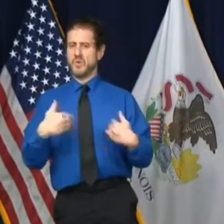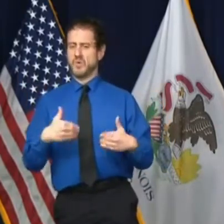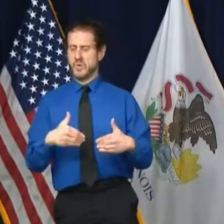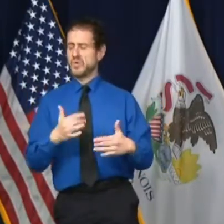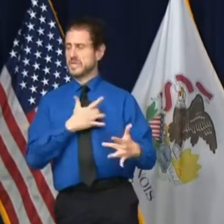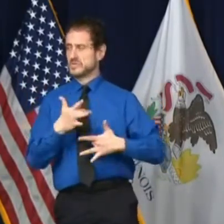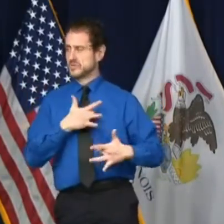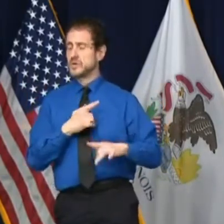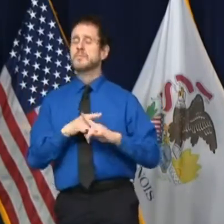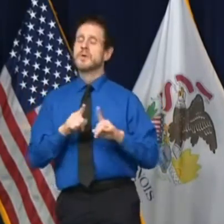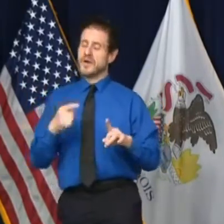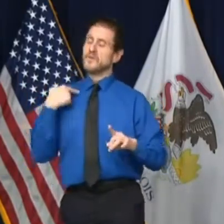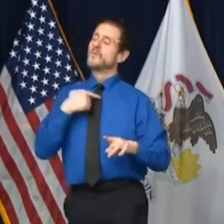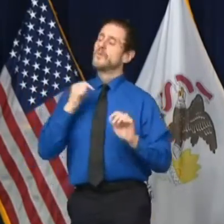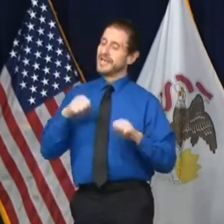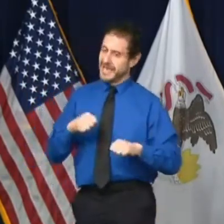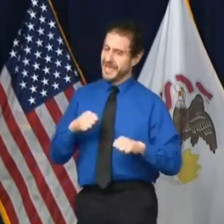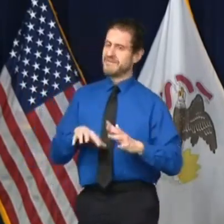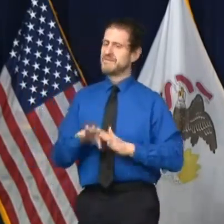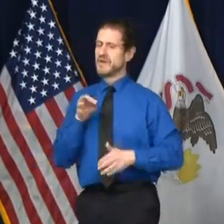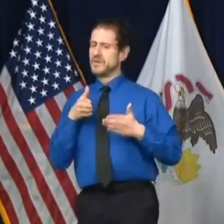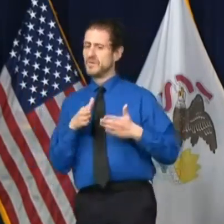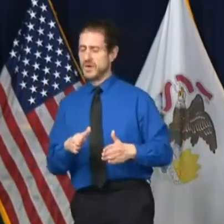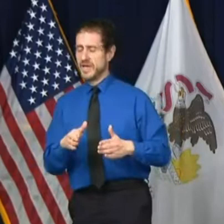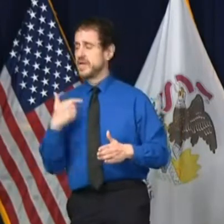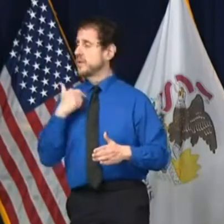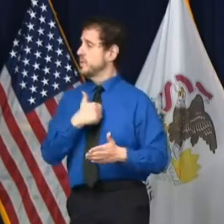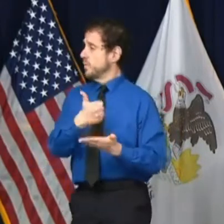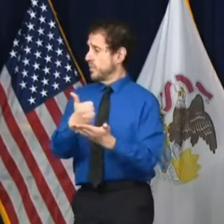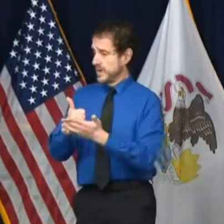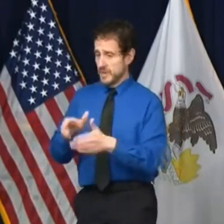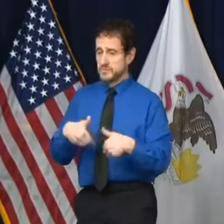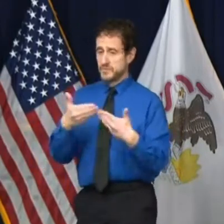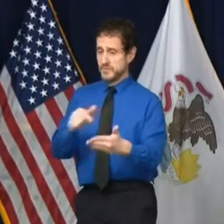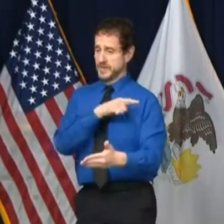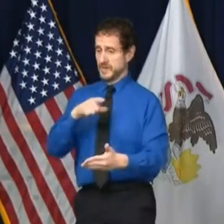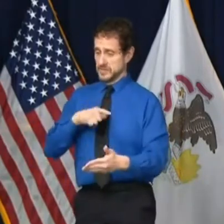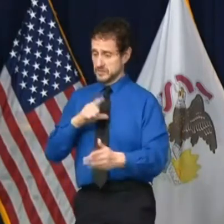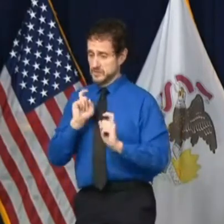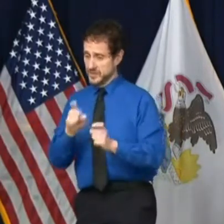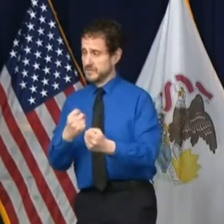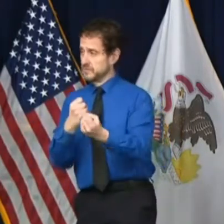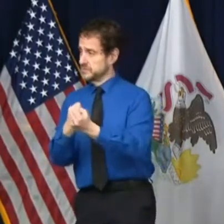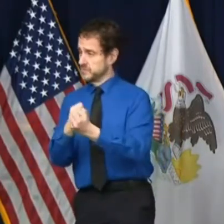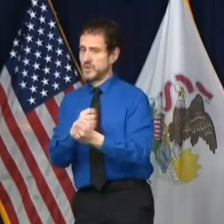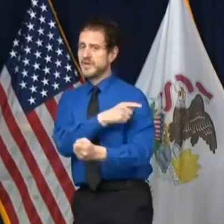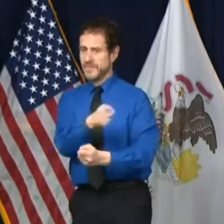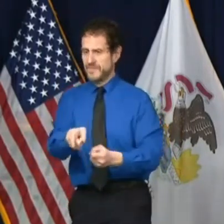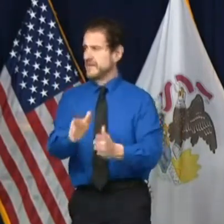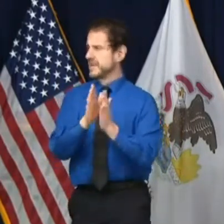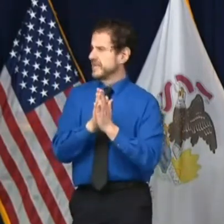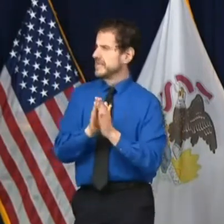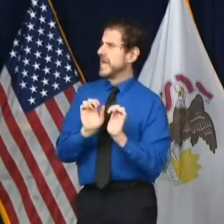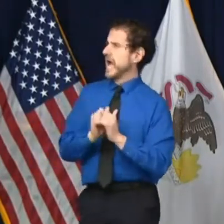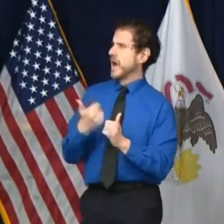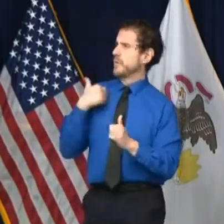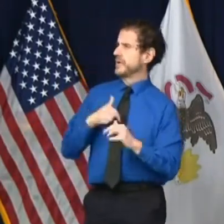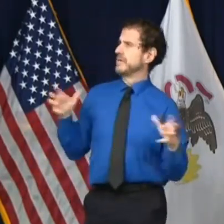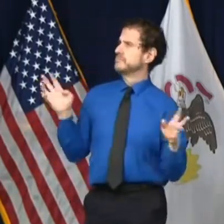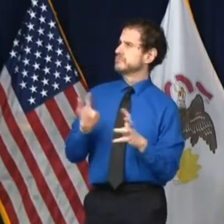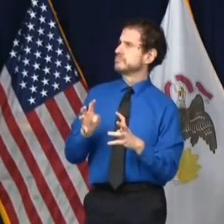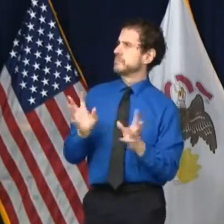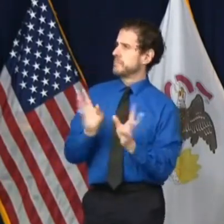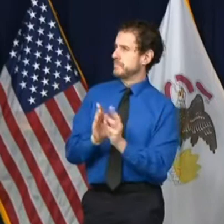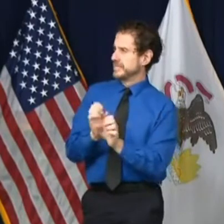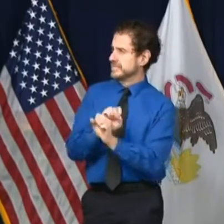ways to do it. We help to provide support to the legislature as they have asked. How could they do it